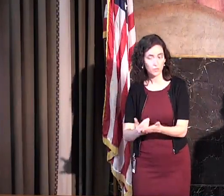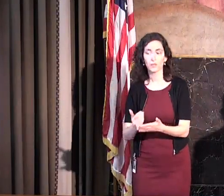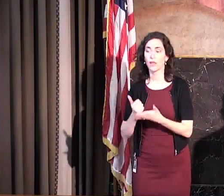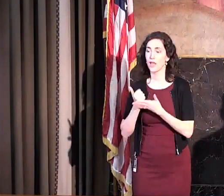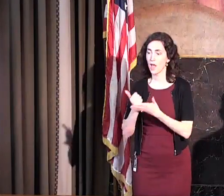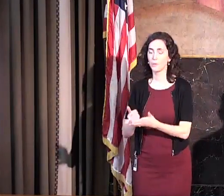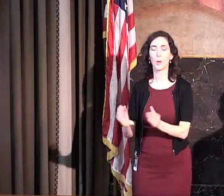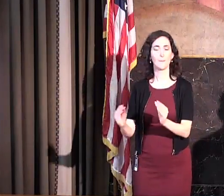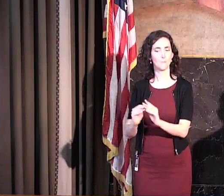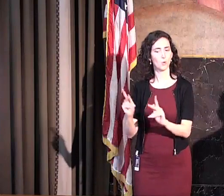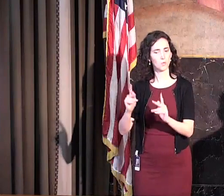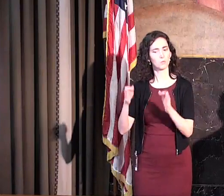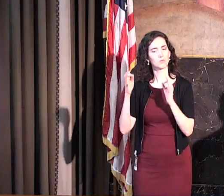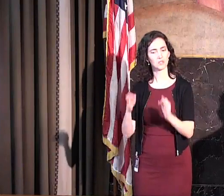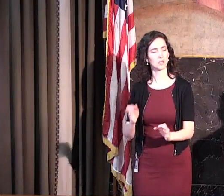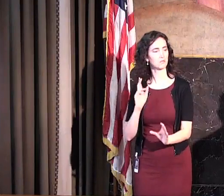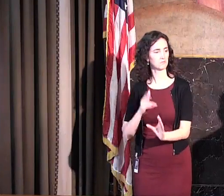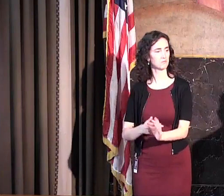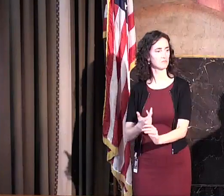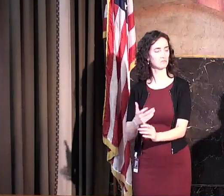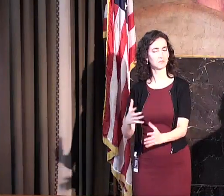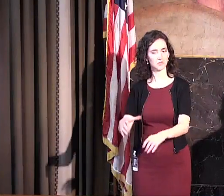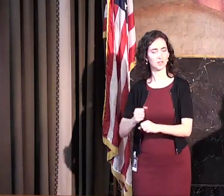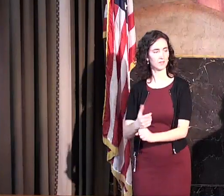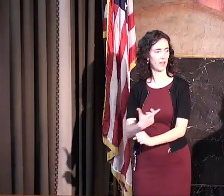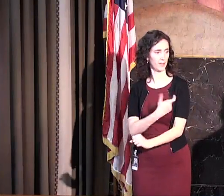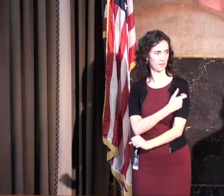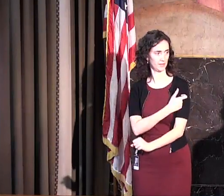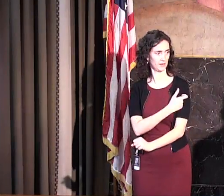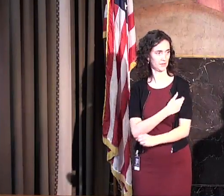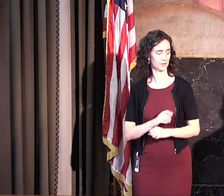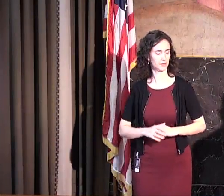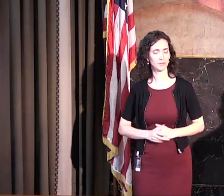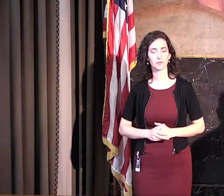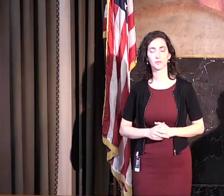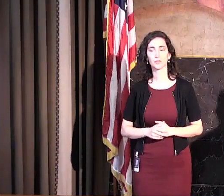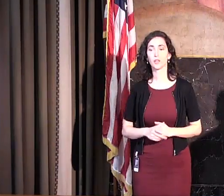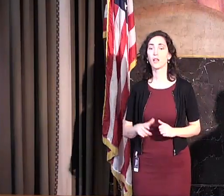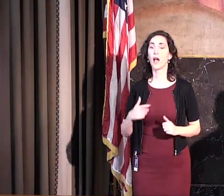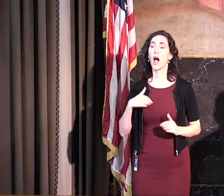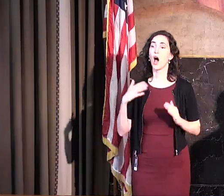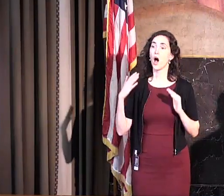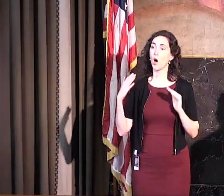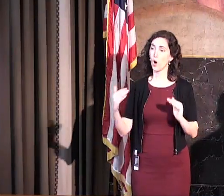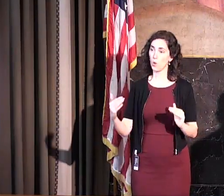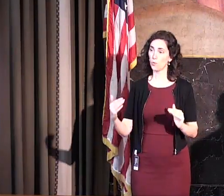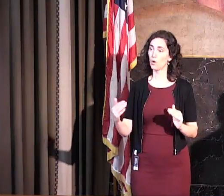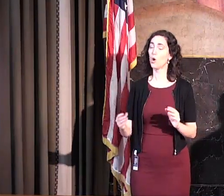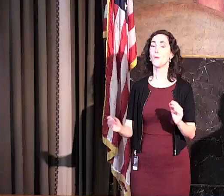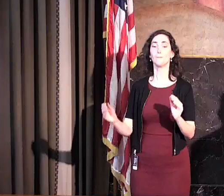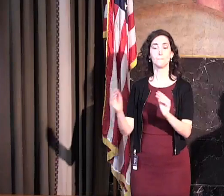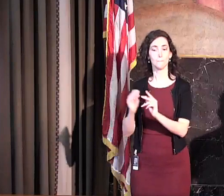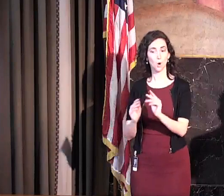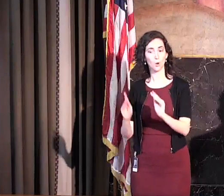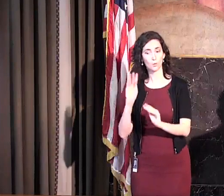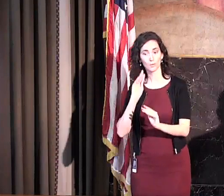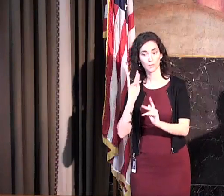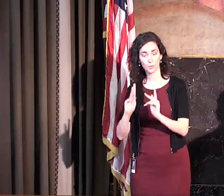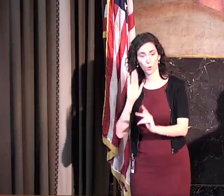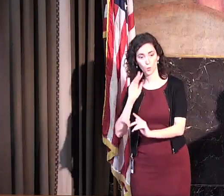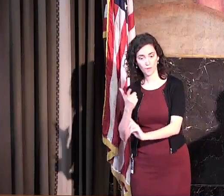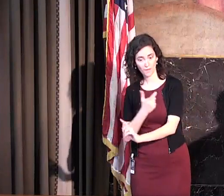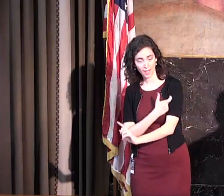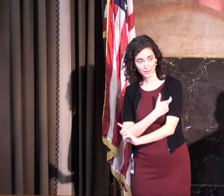to choose to be vaccinated. And it's my hope that it doesn't just cause more people to be vaccinated, it causes